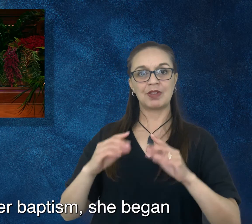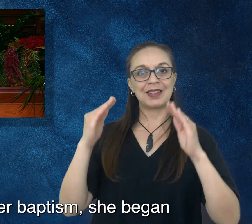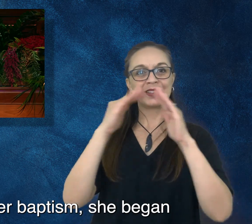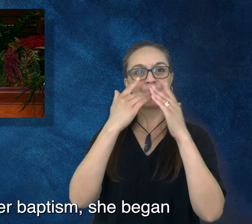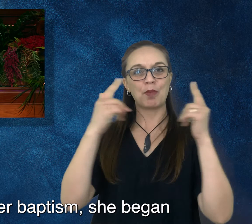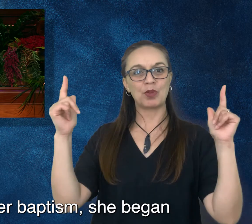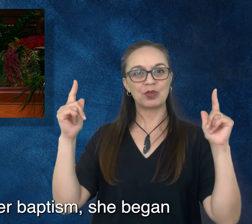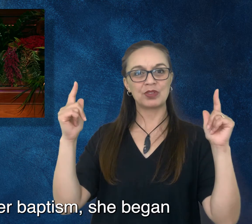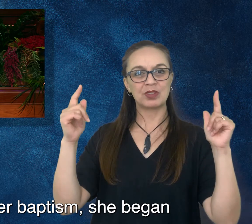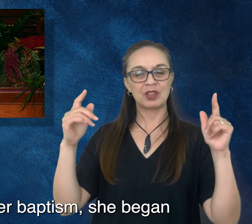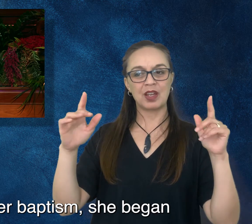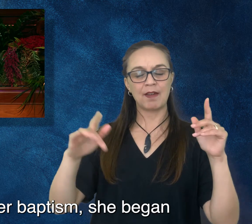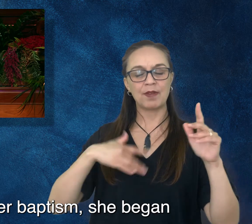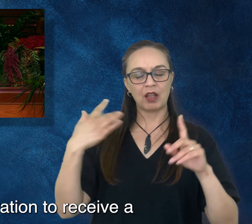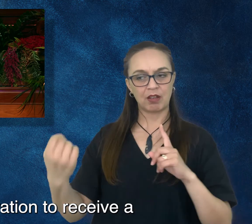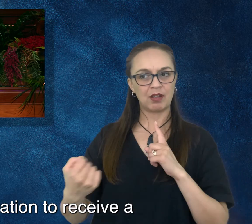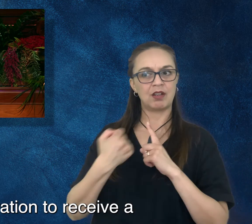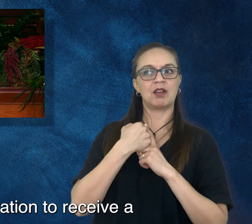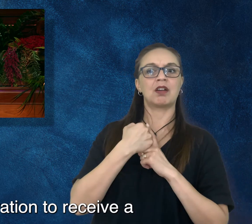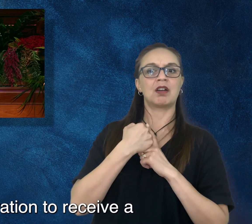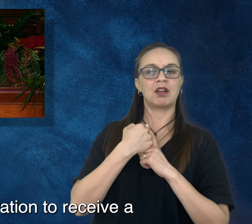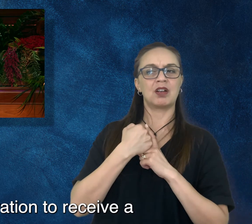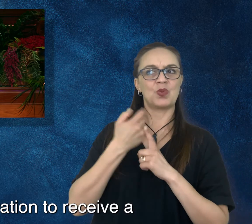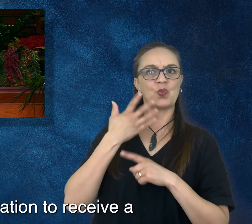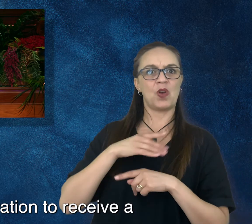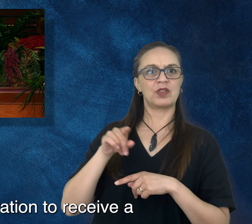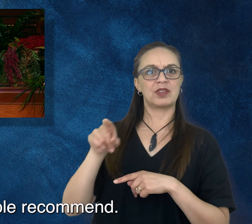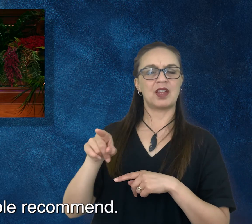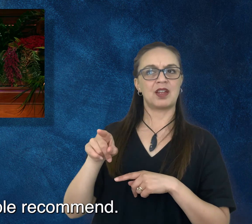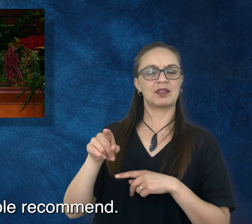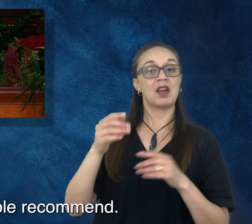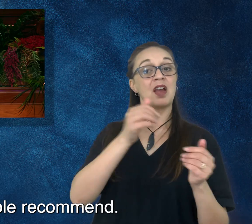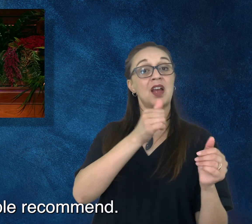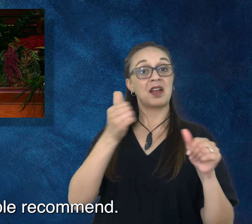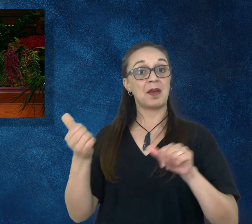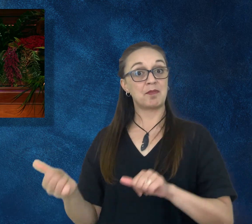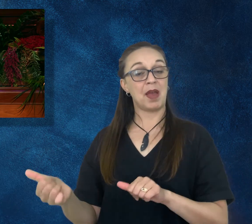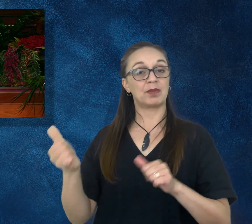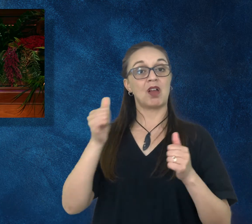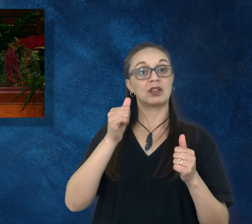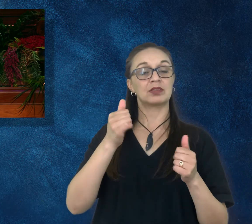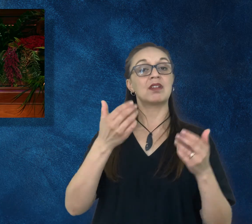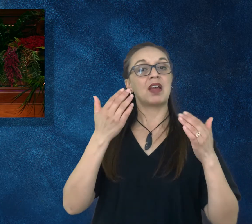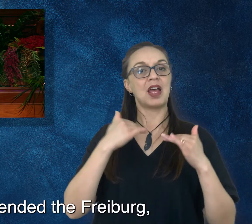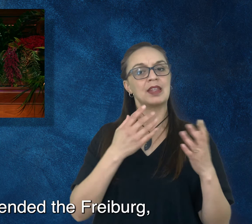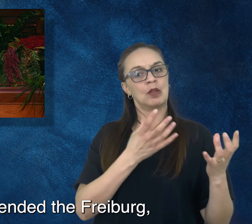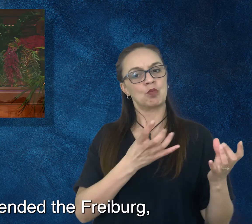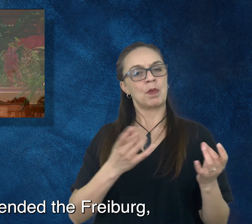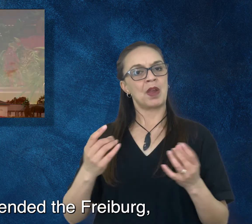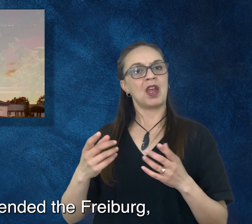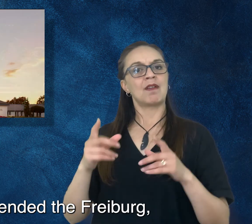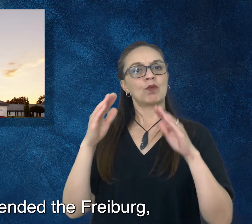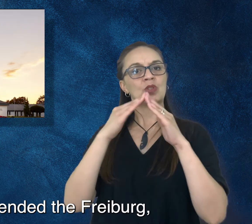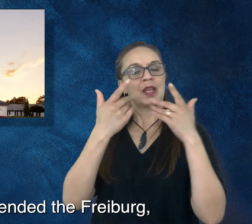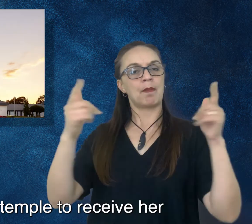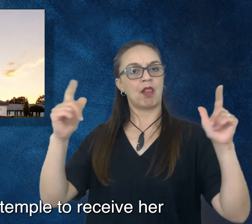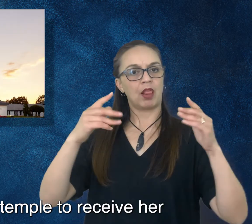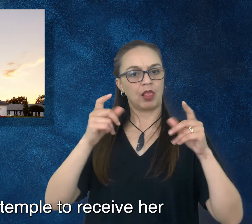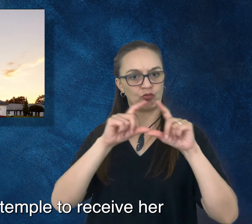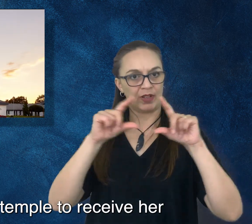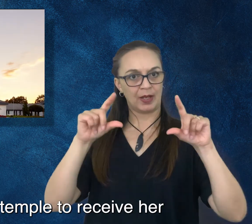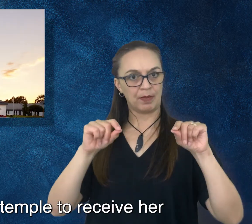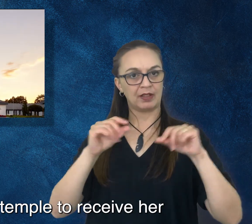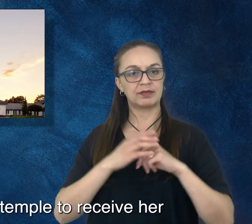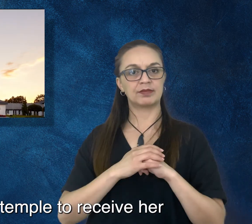And after her baptism, she began preparation to receive a temple recommend. Lydia attended the Freiburg,